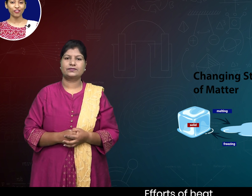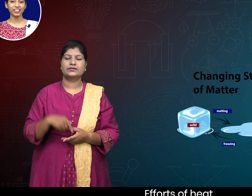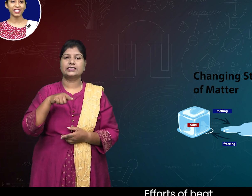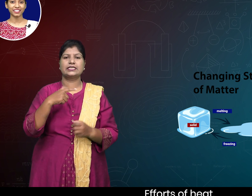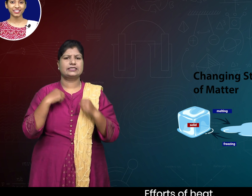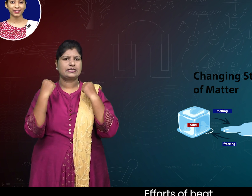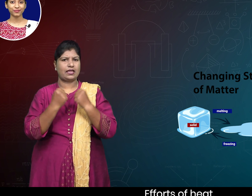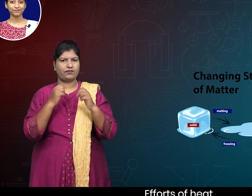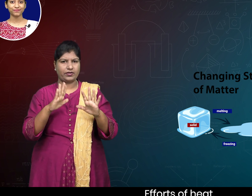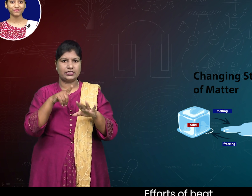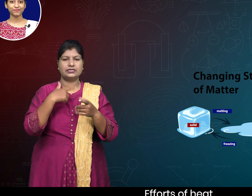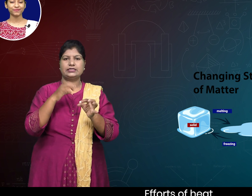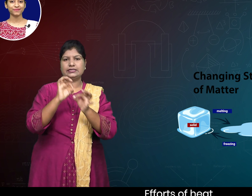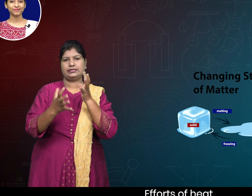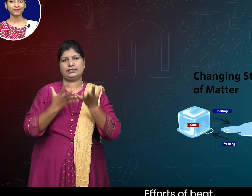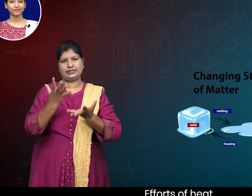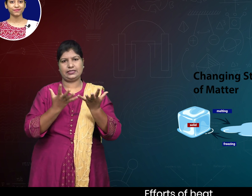Efforts of heat.